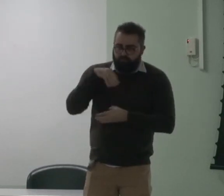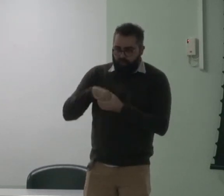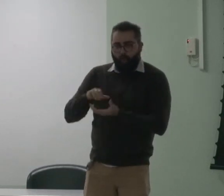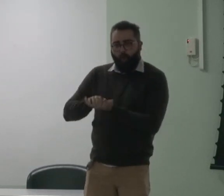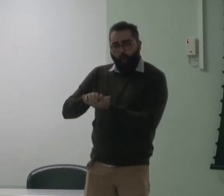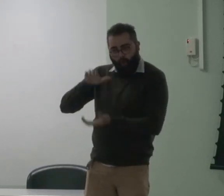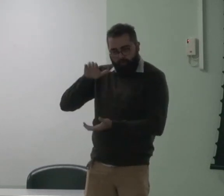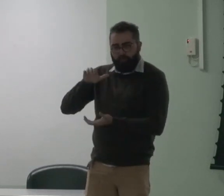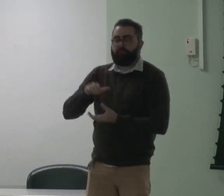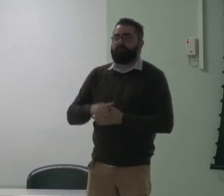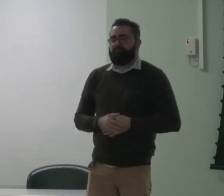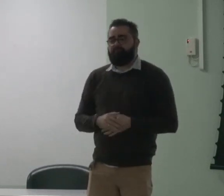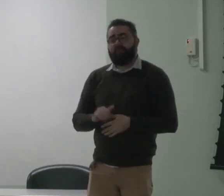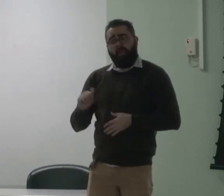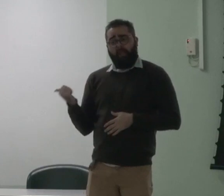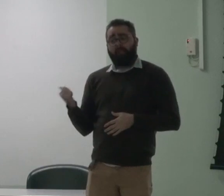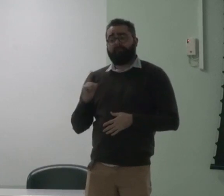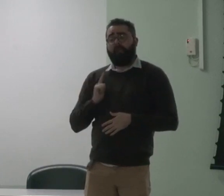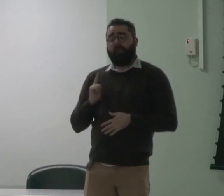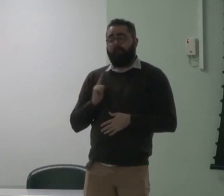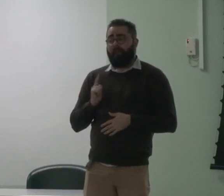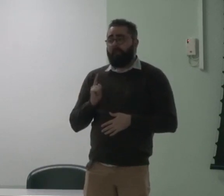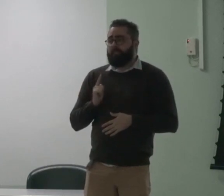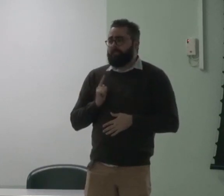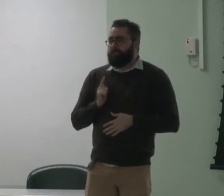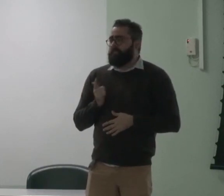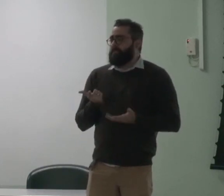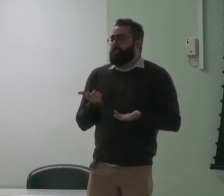He has many.